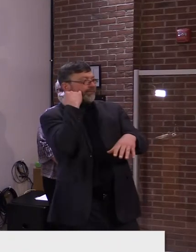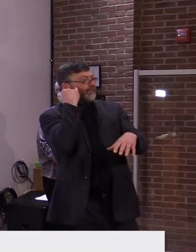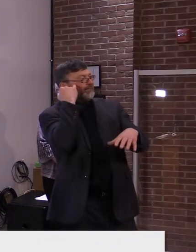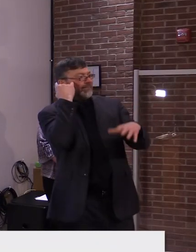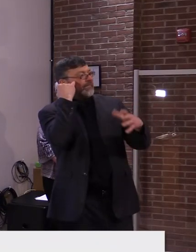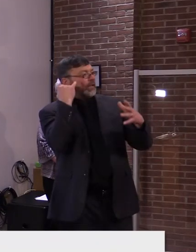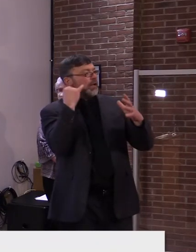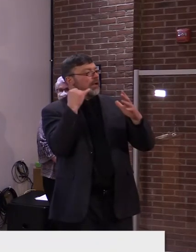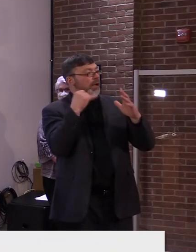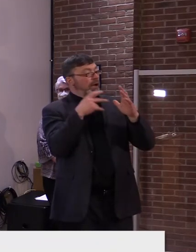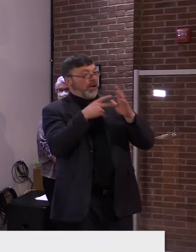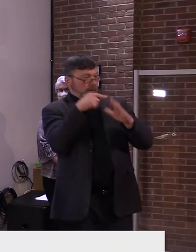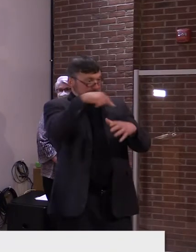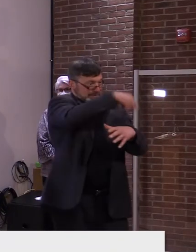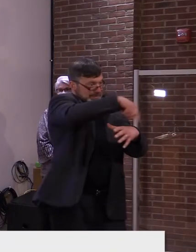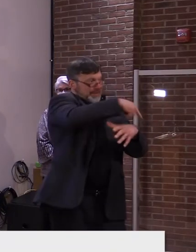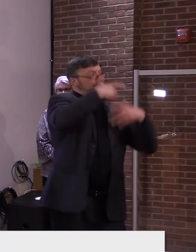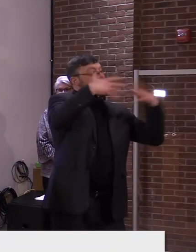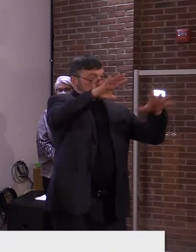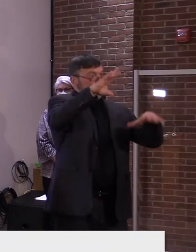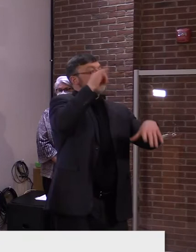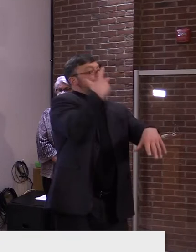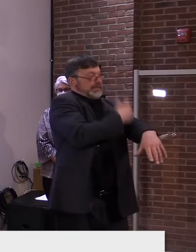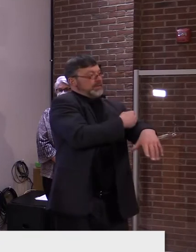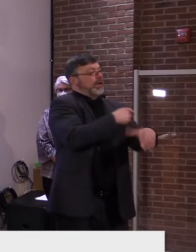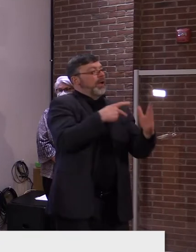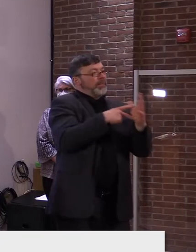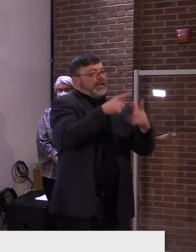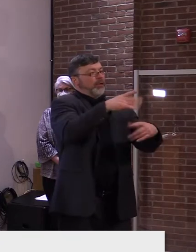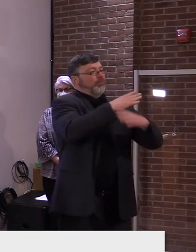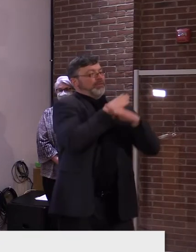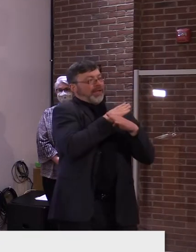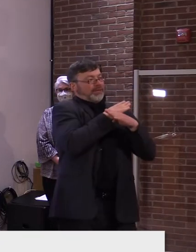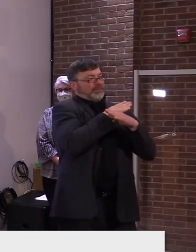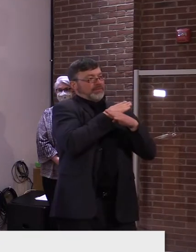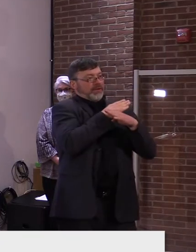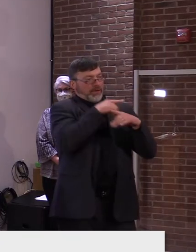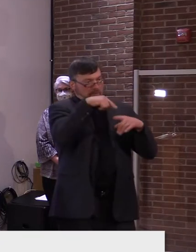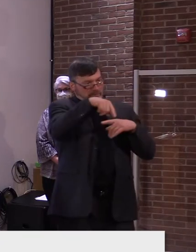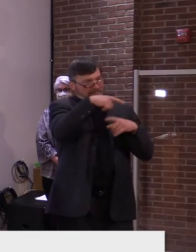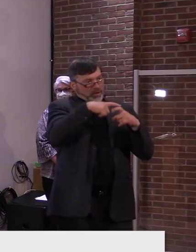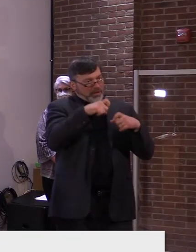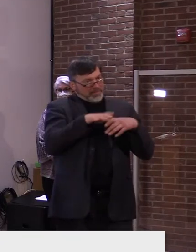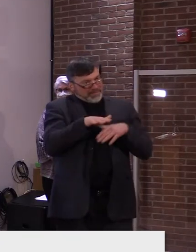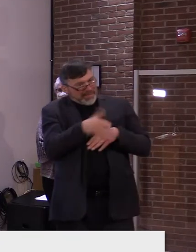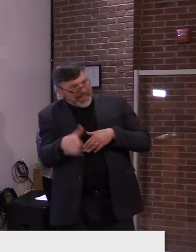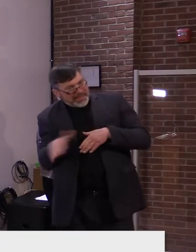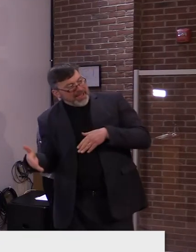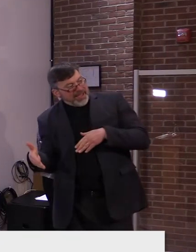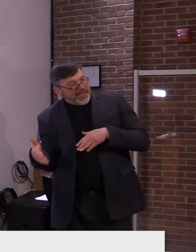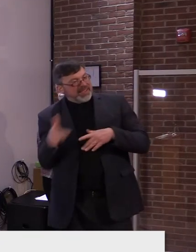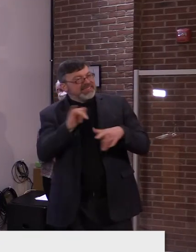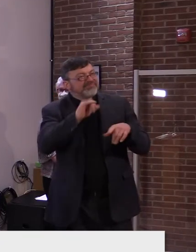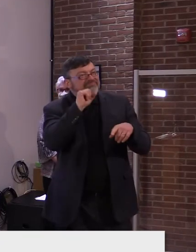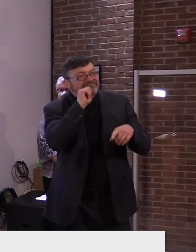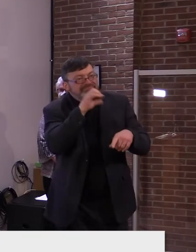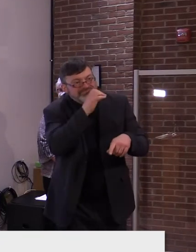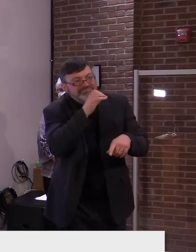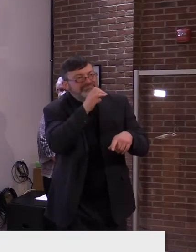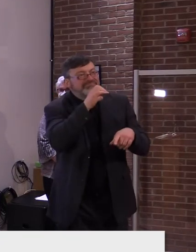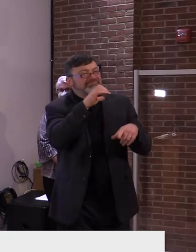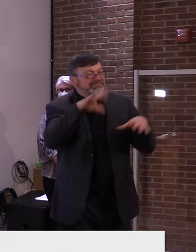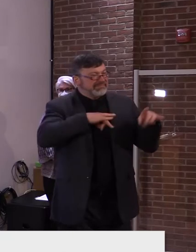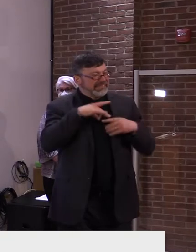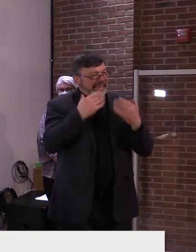may get a mild illness at most from COVID while they've been vaccinated, they shouldn't get anything on the